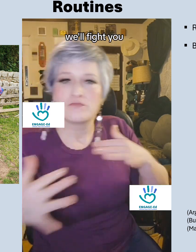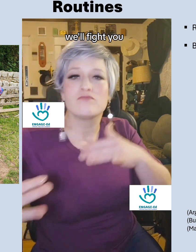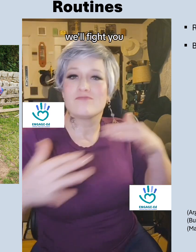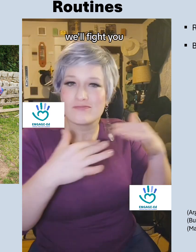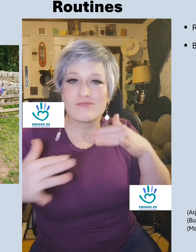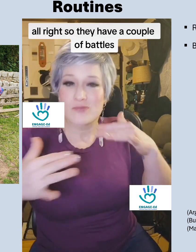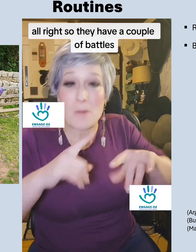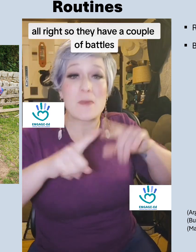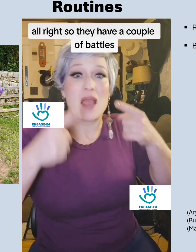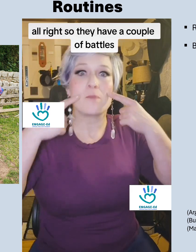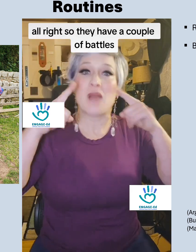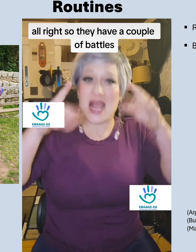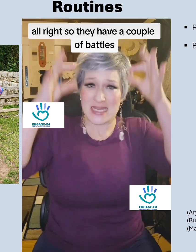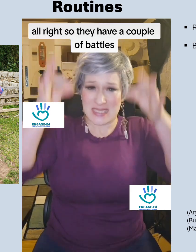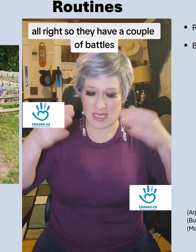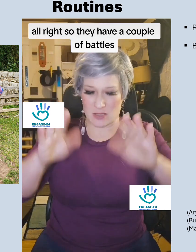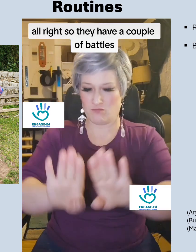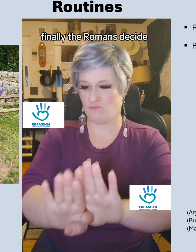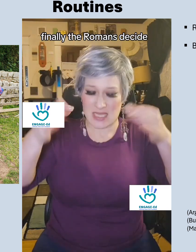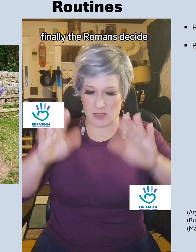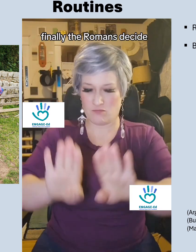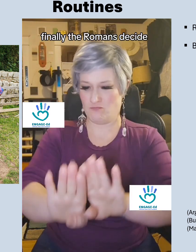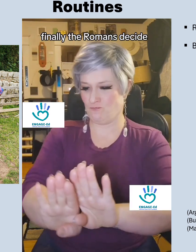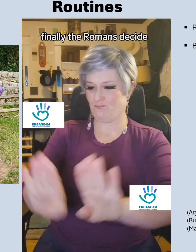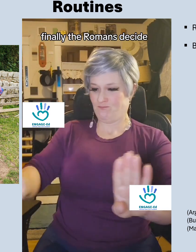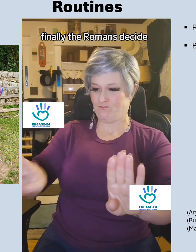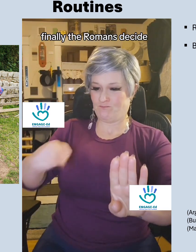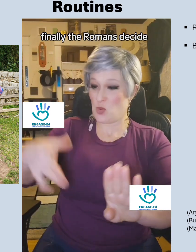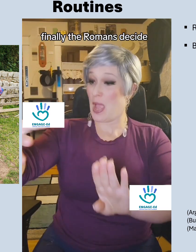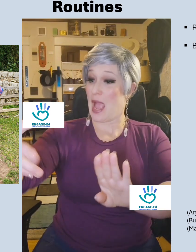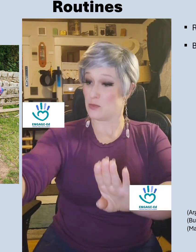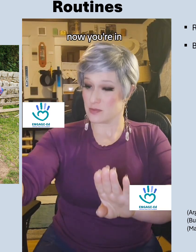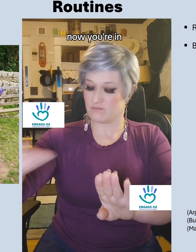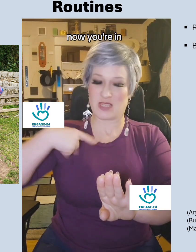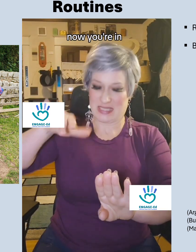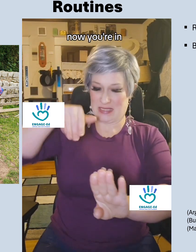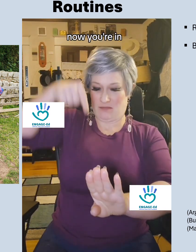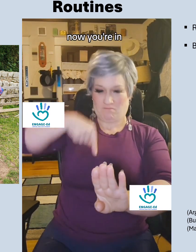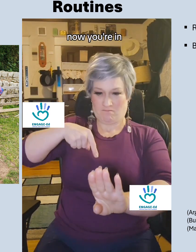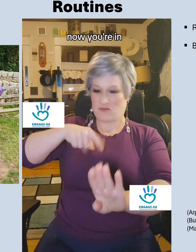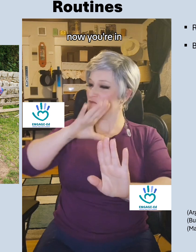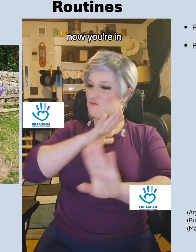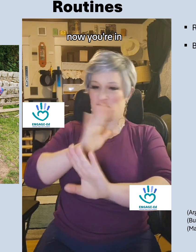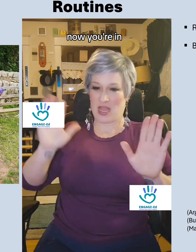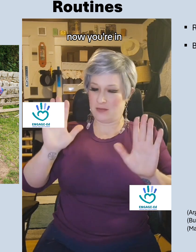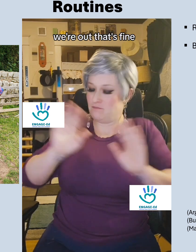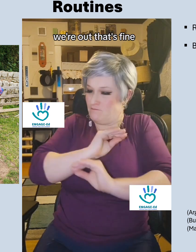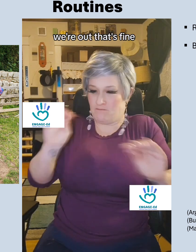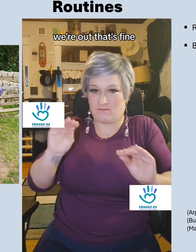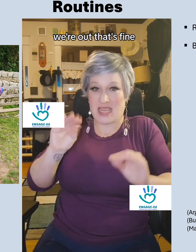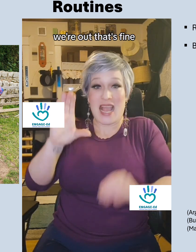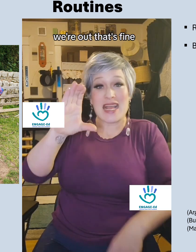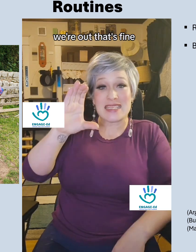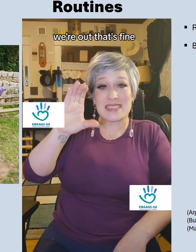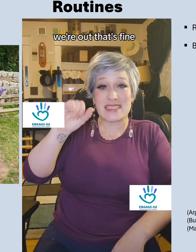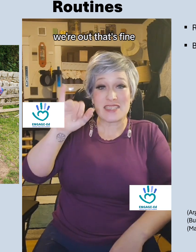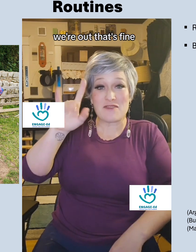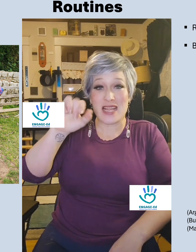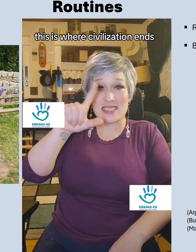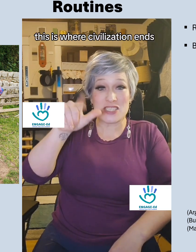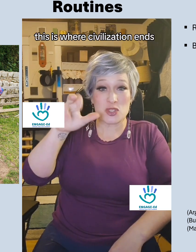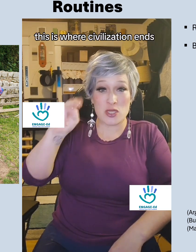fight you. All right, so they have a couple of battles. Finally, the Romans decide, no, you're in, we're out, that's